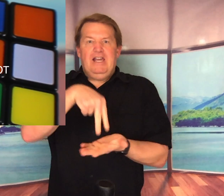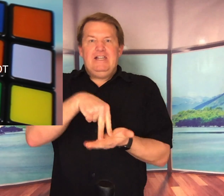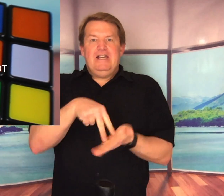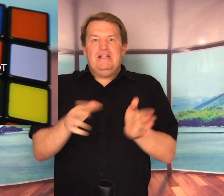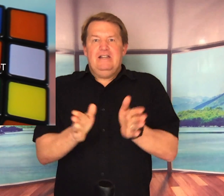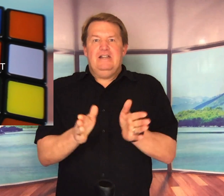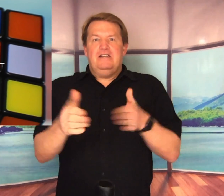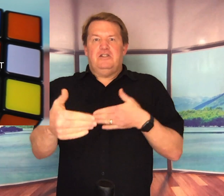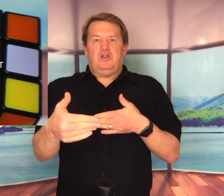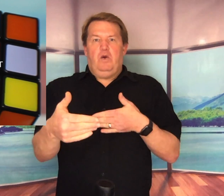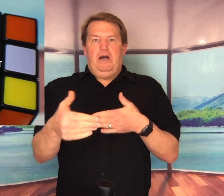standing in a square,